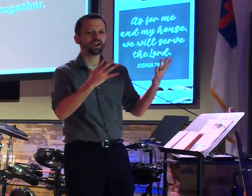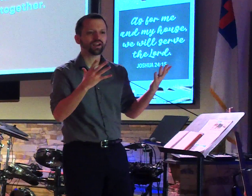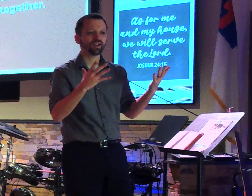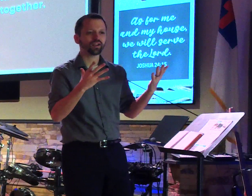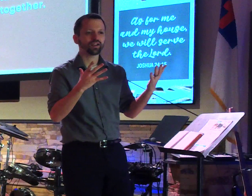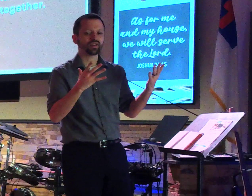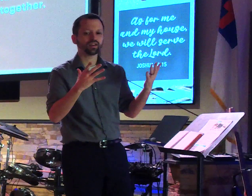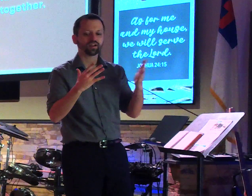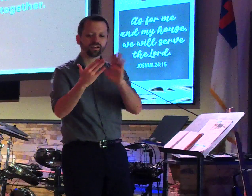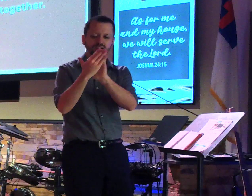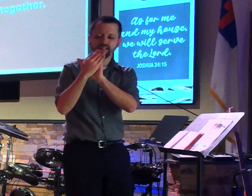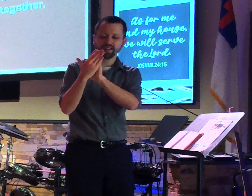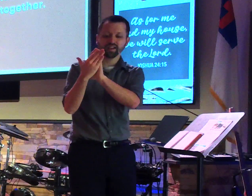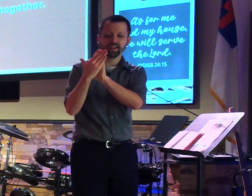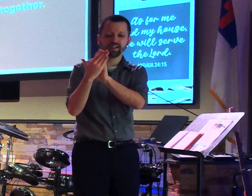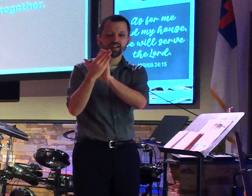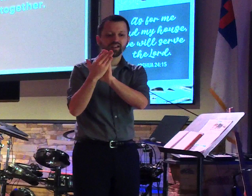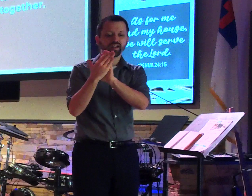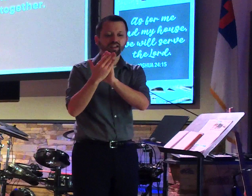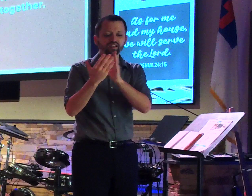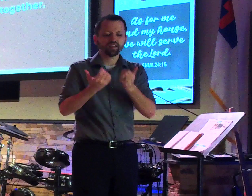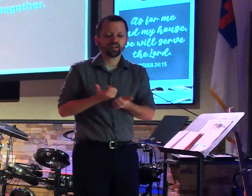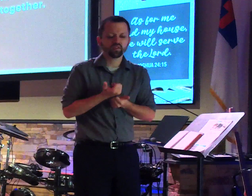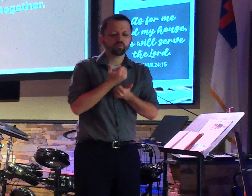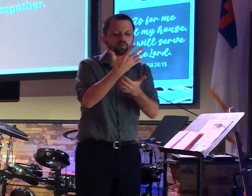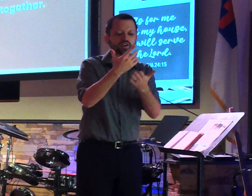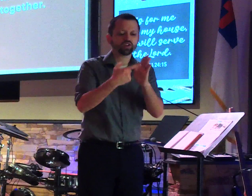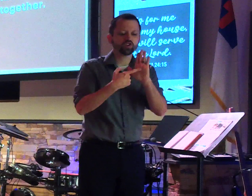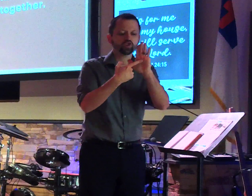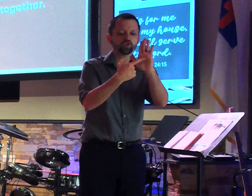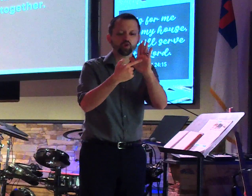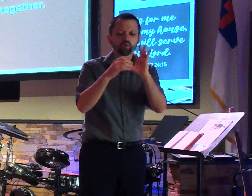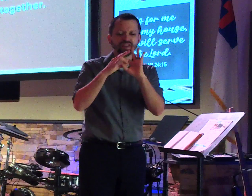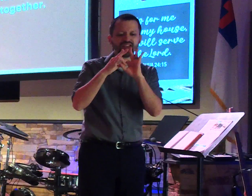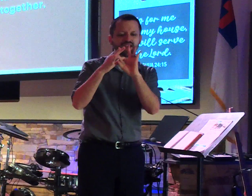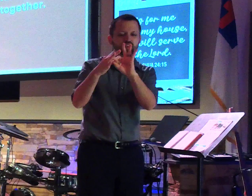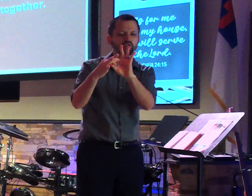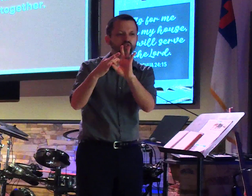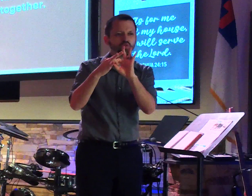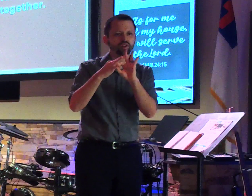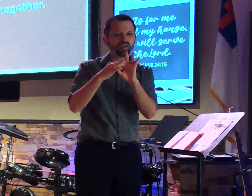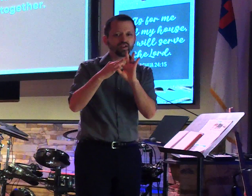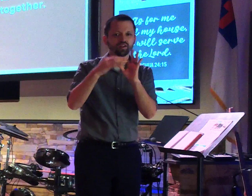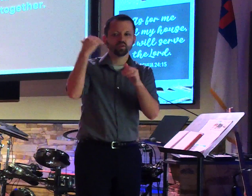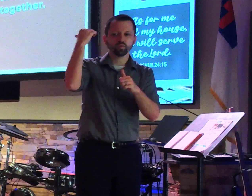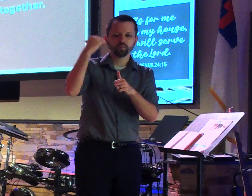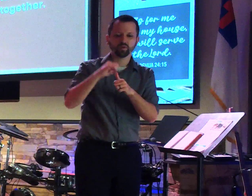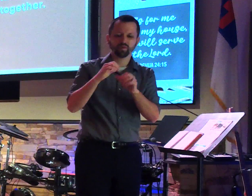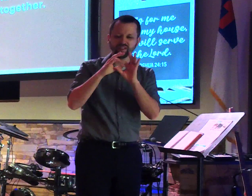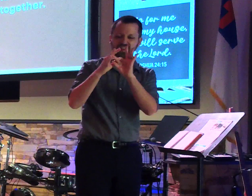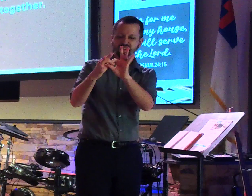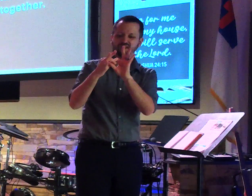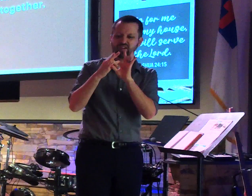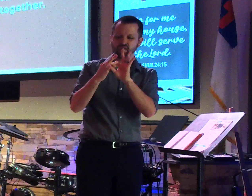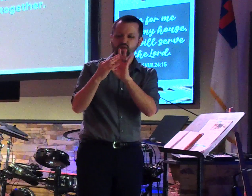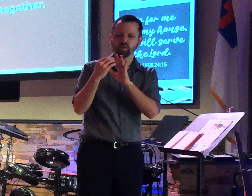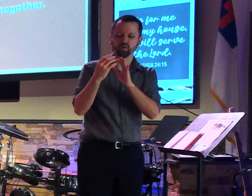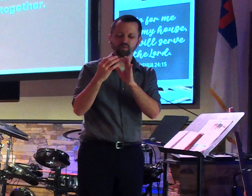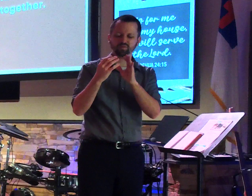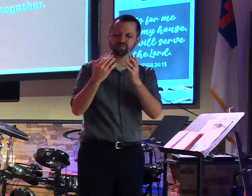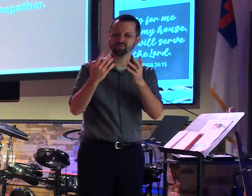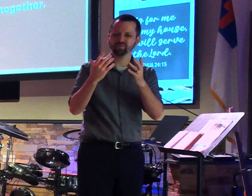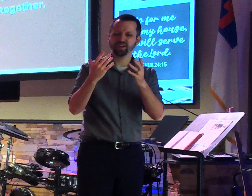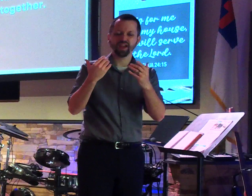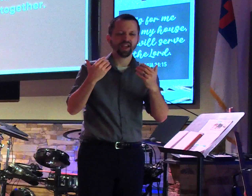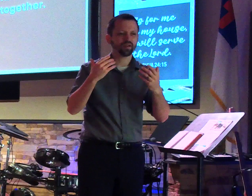expression of that oneness. It's a physical reminder of the oneness that you enjoy as a married couple. You